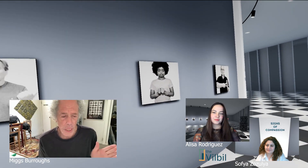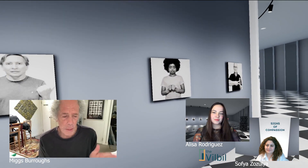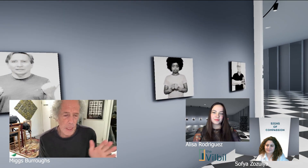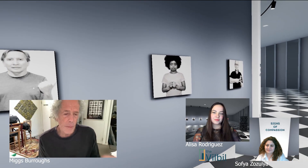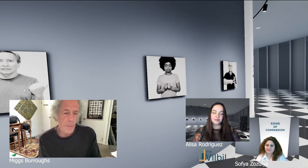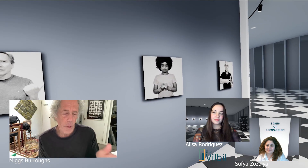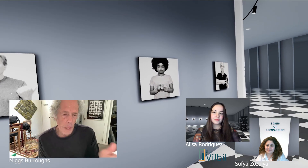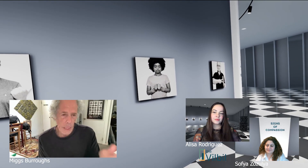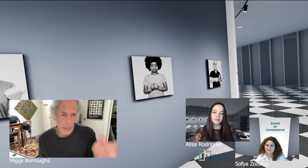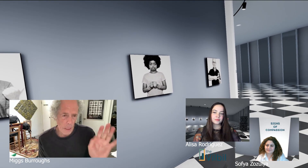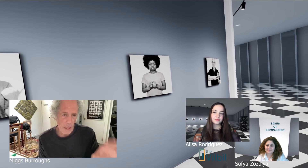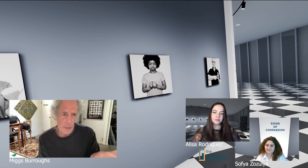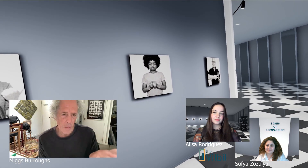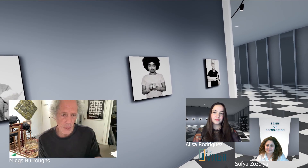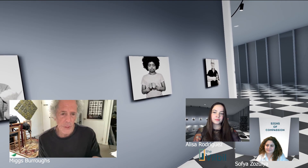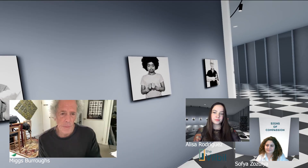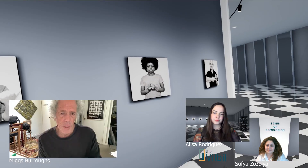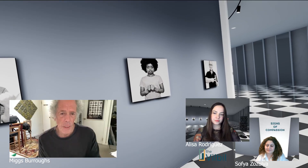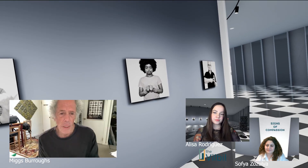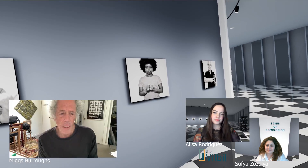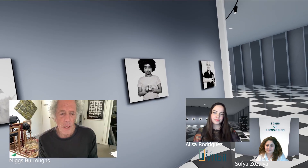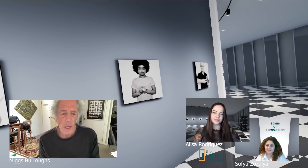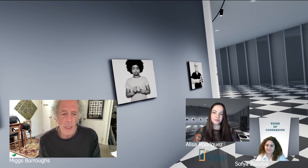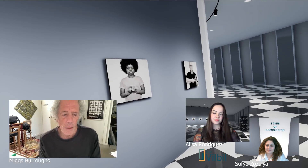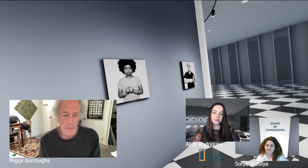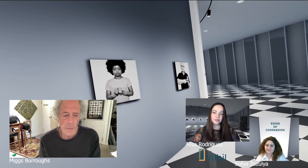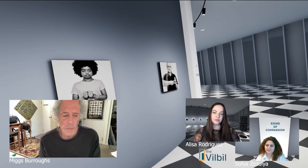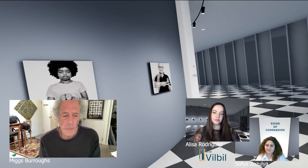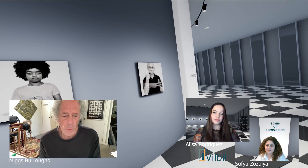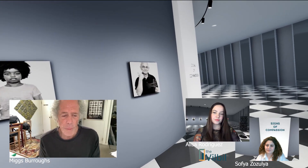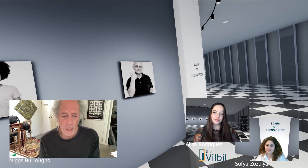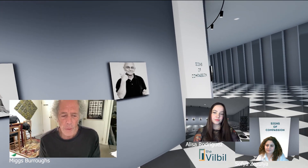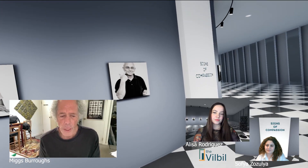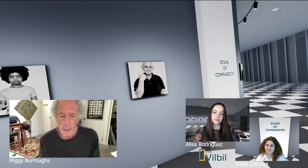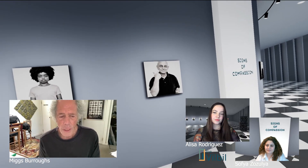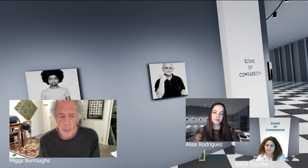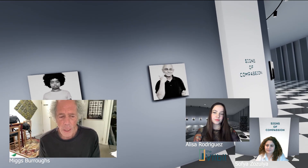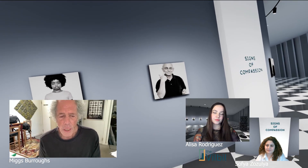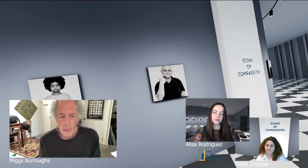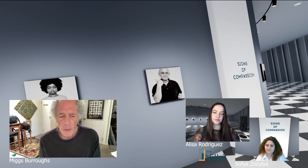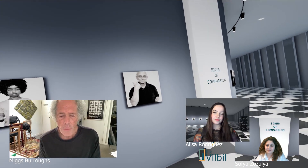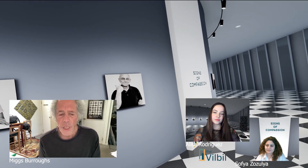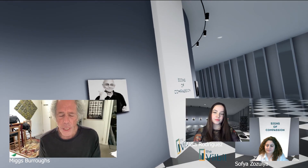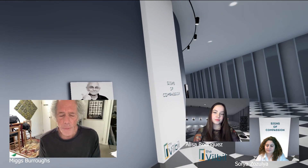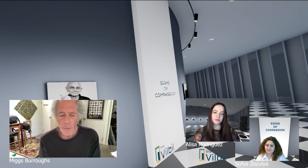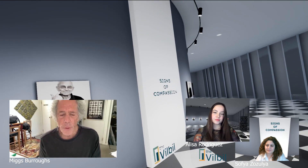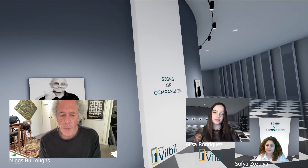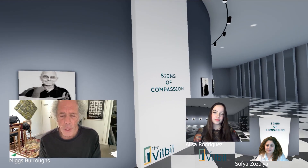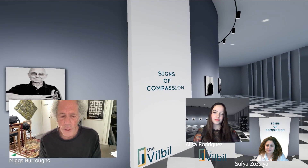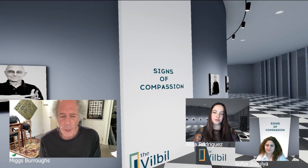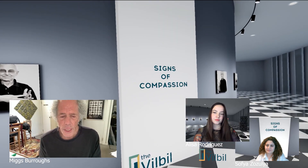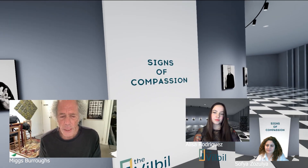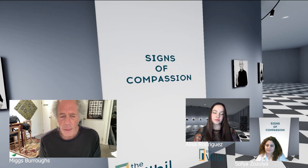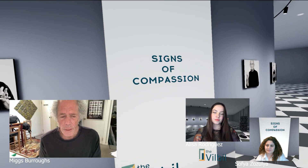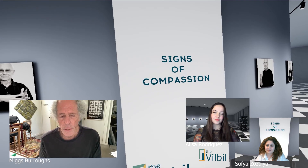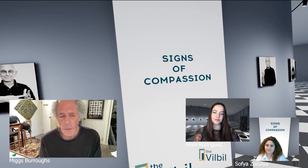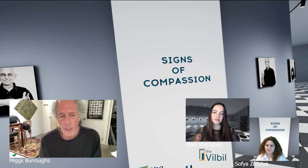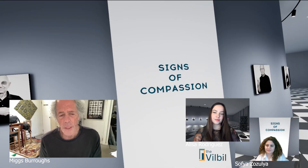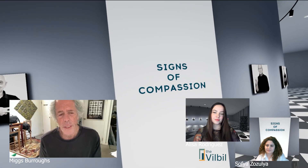at the library exhibit way back when, somebody came up to me and said, I think he